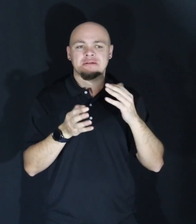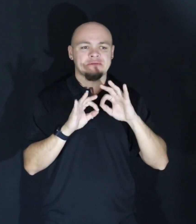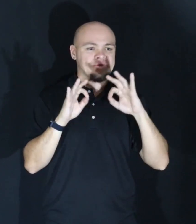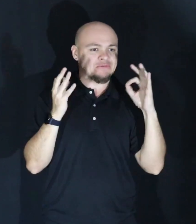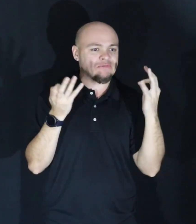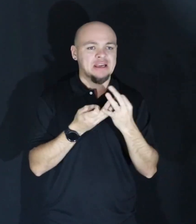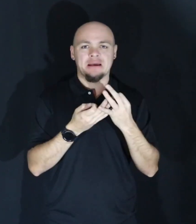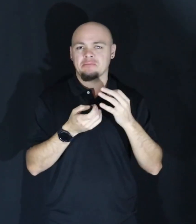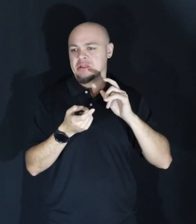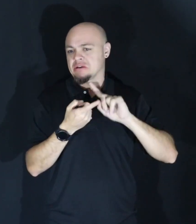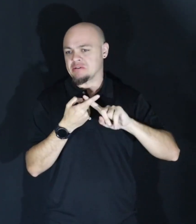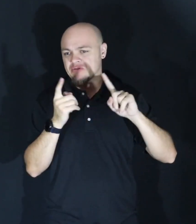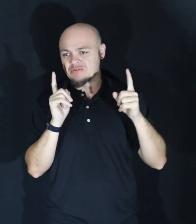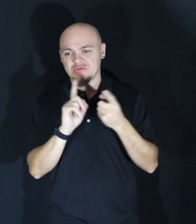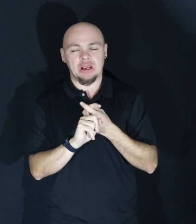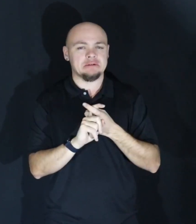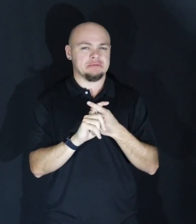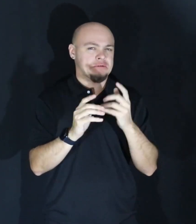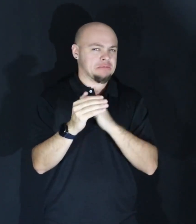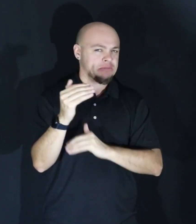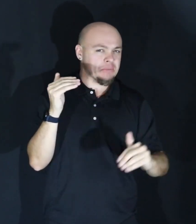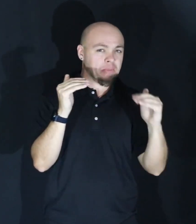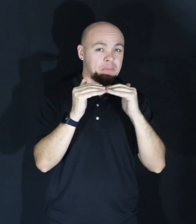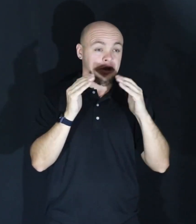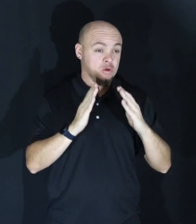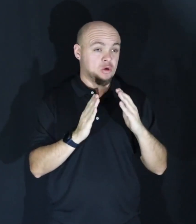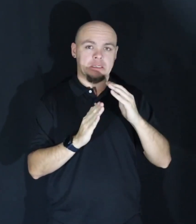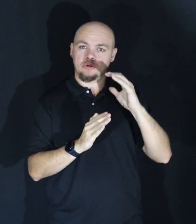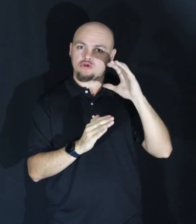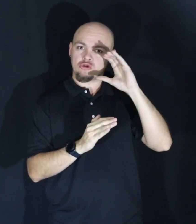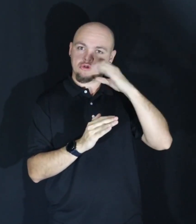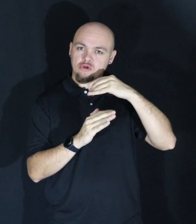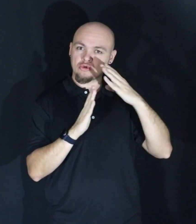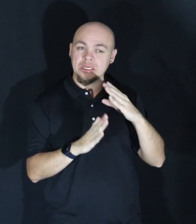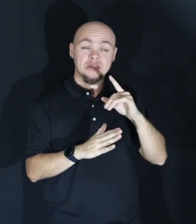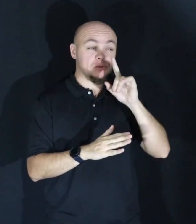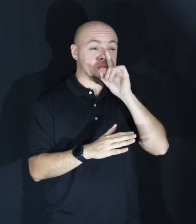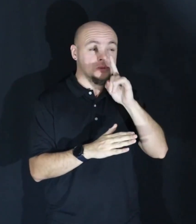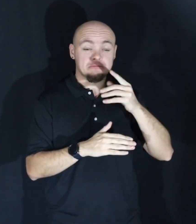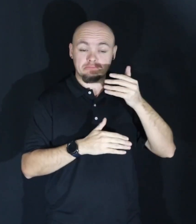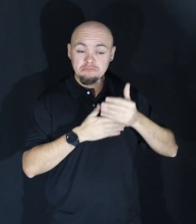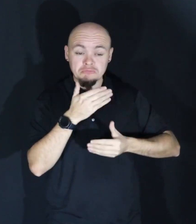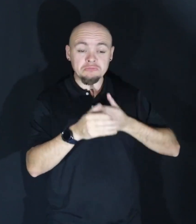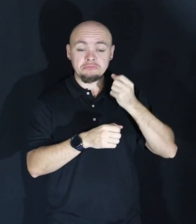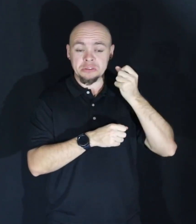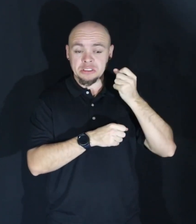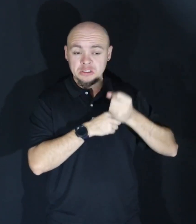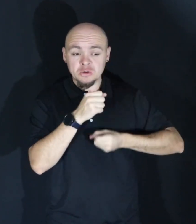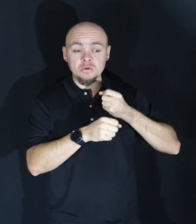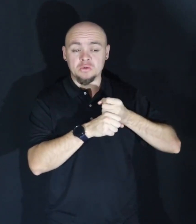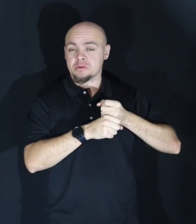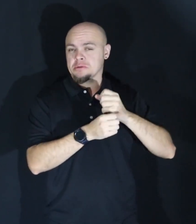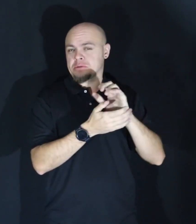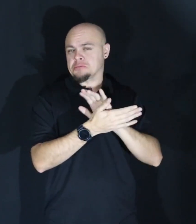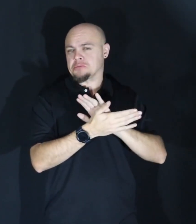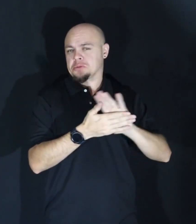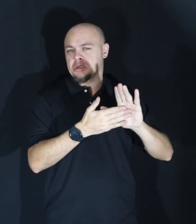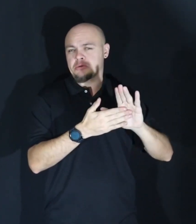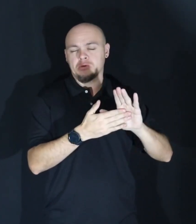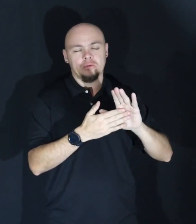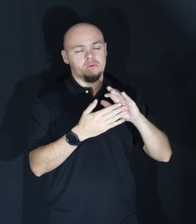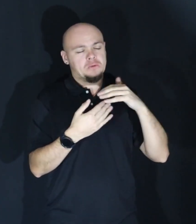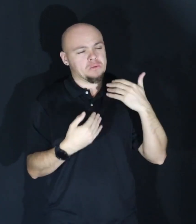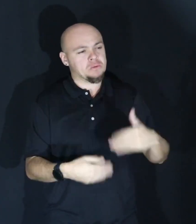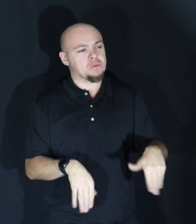friend, colleague, and even stranger who had been radically kind to us over the years. That